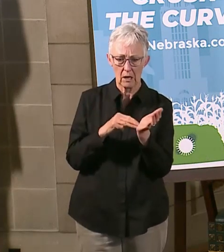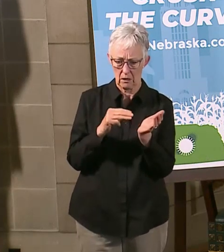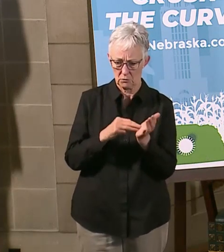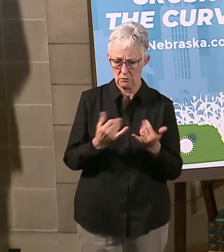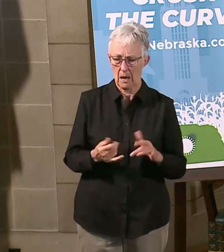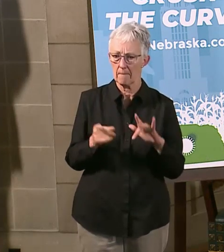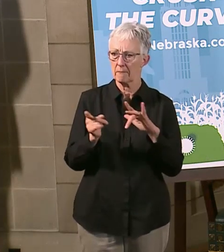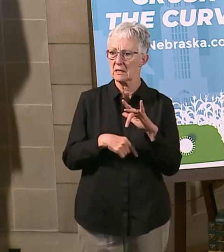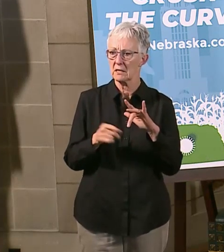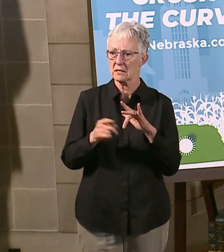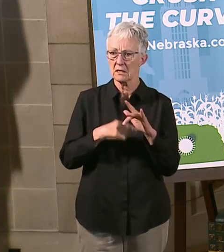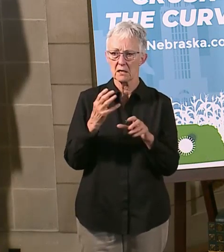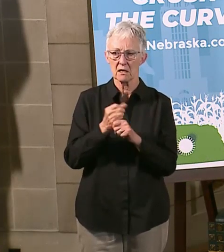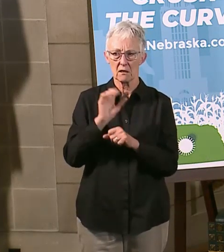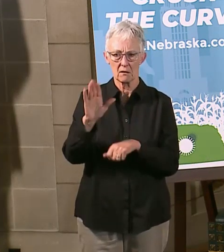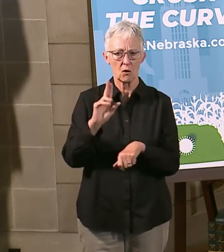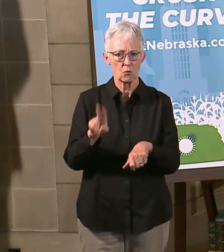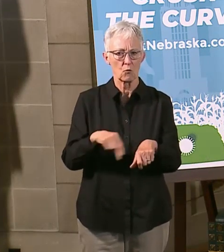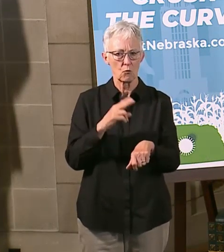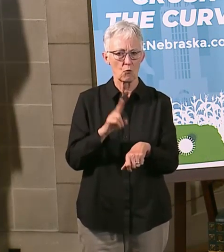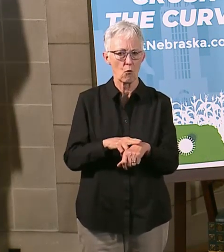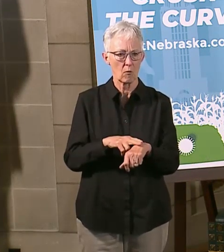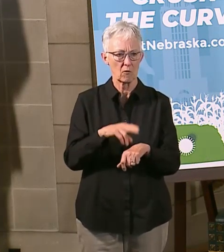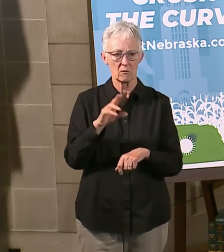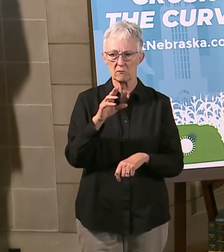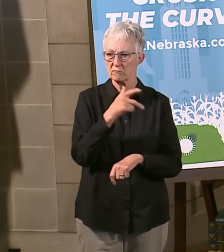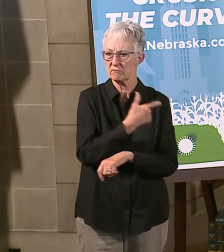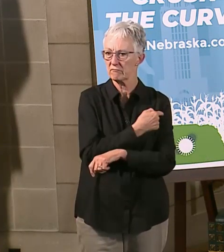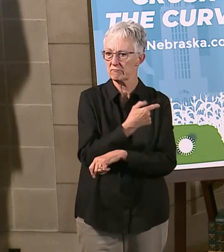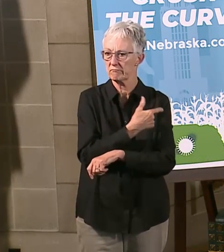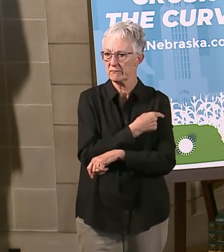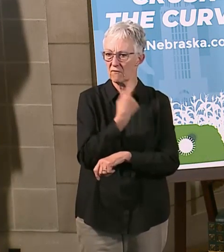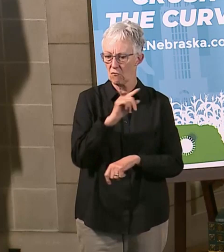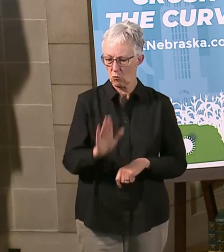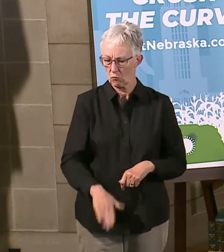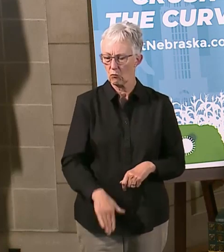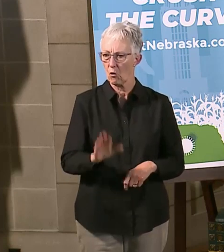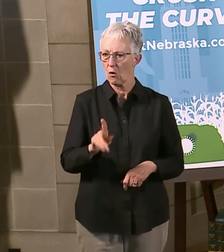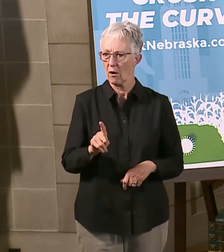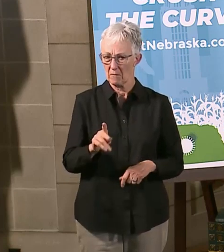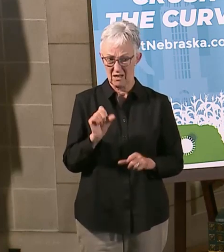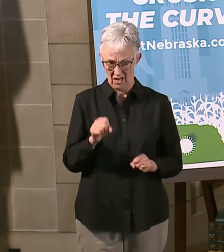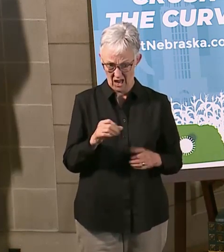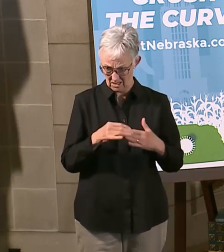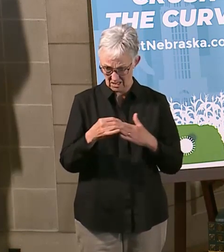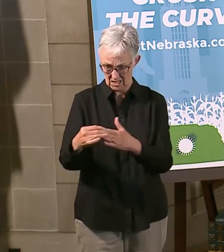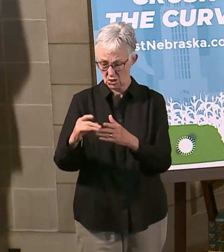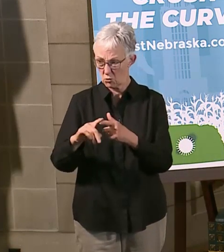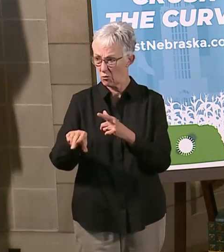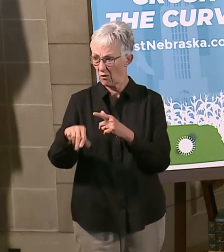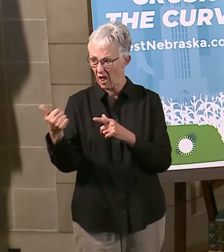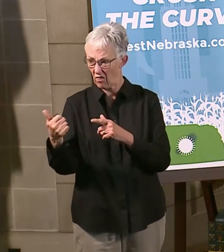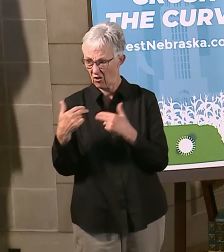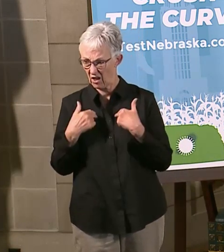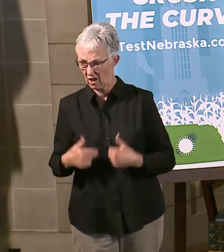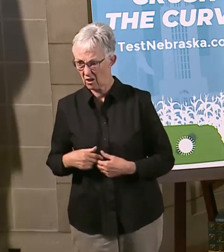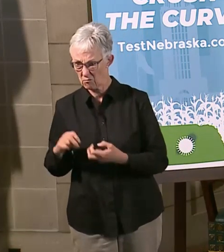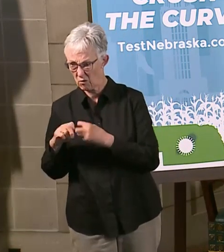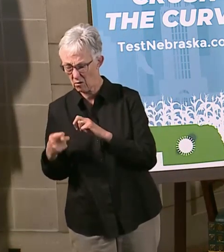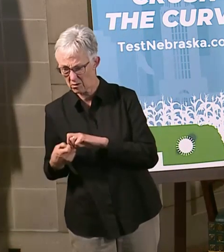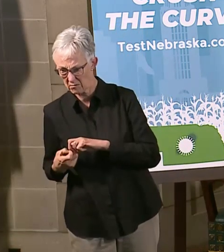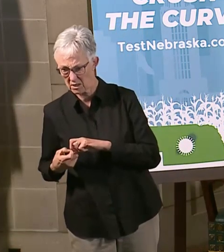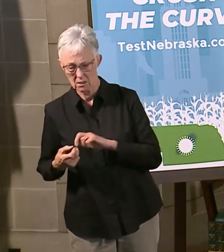potential coronavirus exposure? Some doctors believe this could lead to another health crisis. Okay, so I want to unpack that a little bit because there is no vaccination. The way